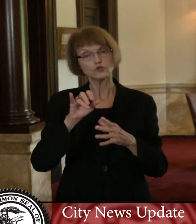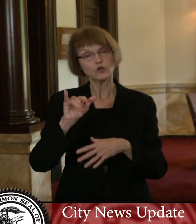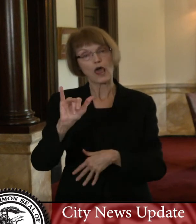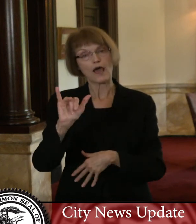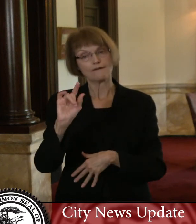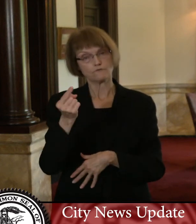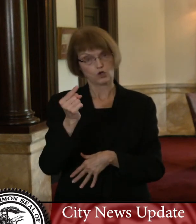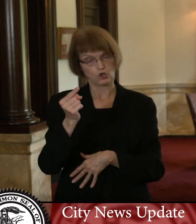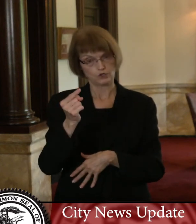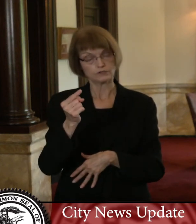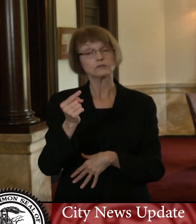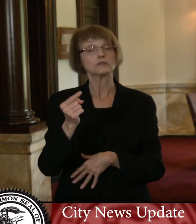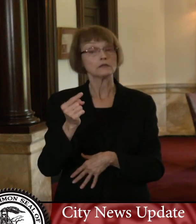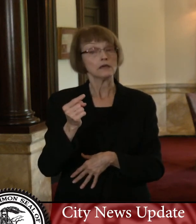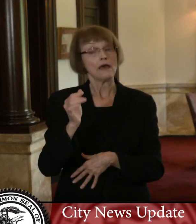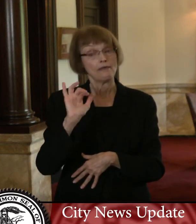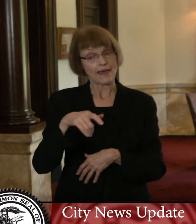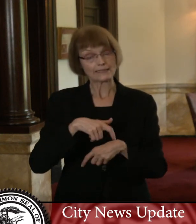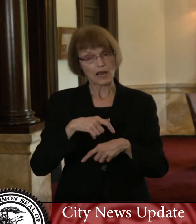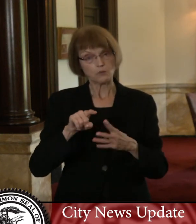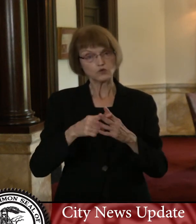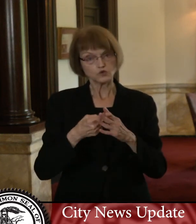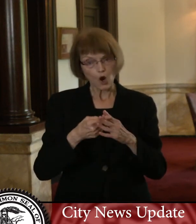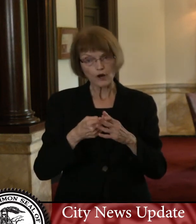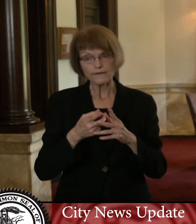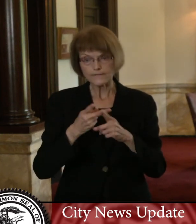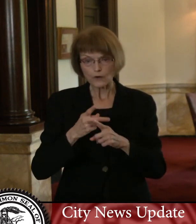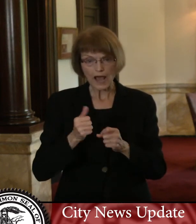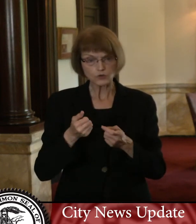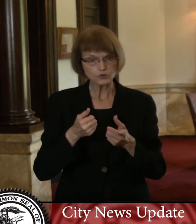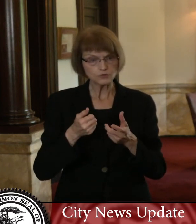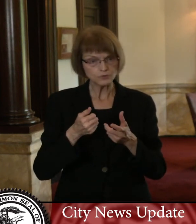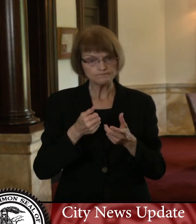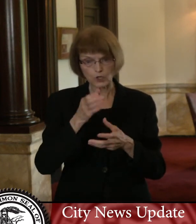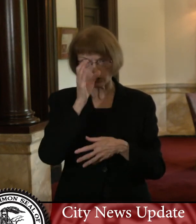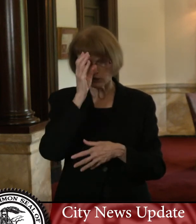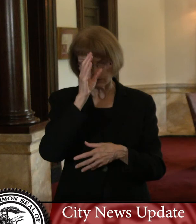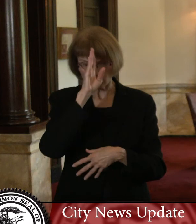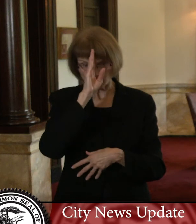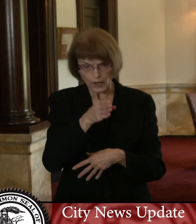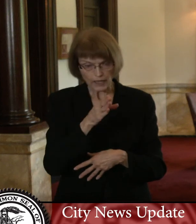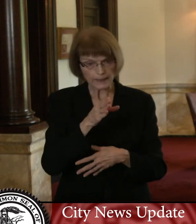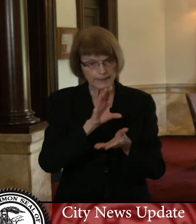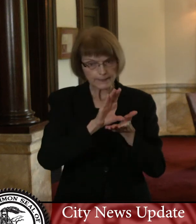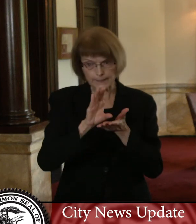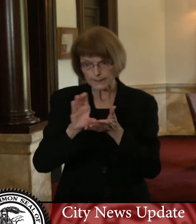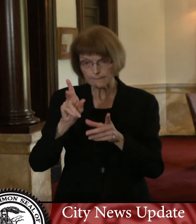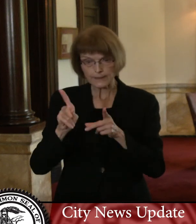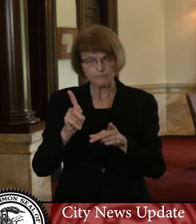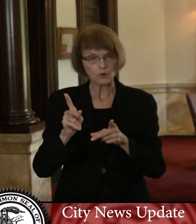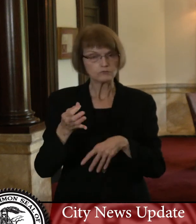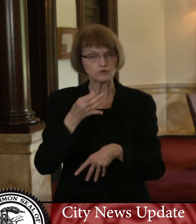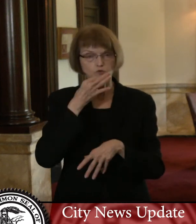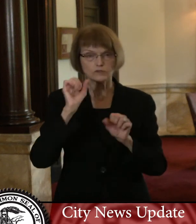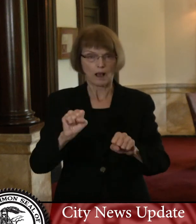we'll start the implementation process and making sure that we get this direct relief out in the community as soon as